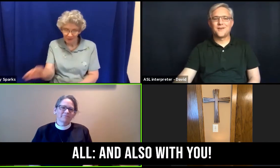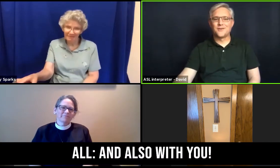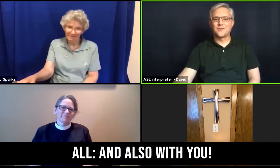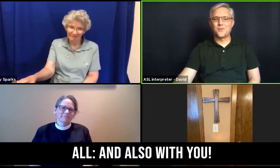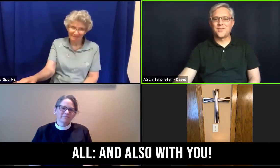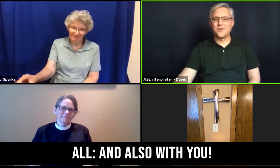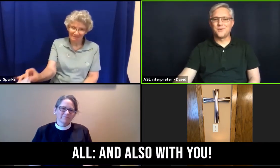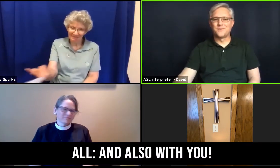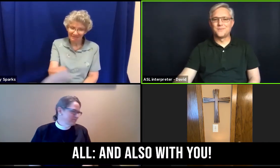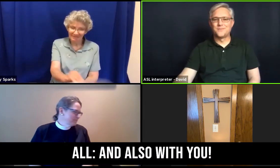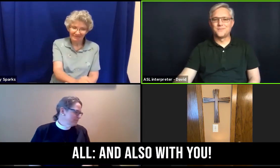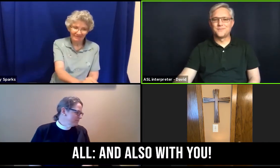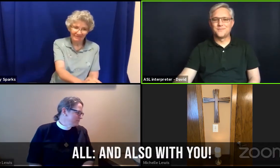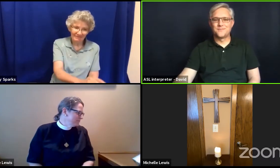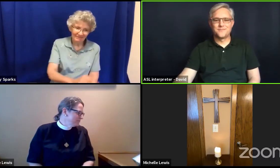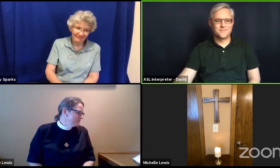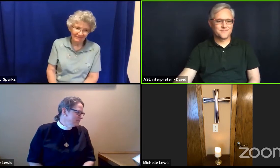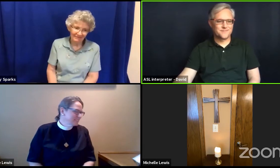And also with you.